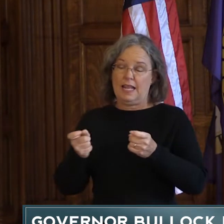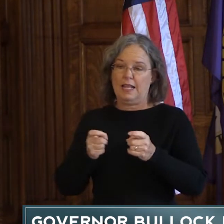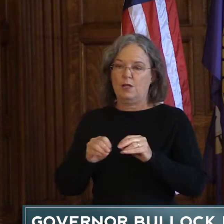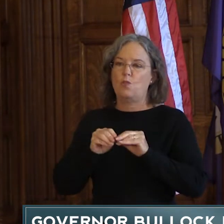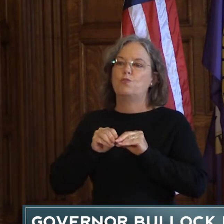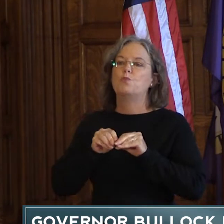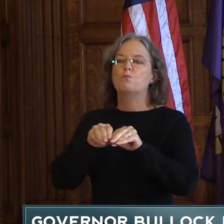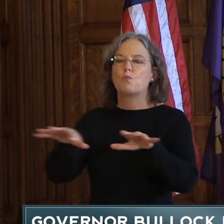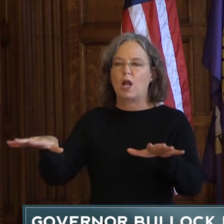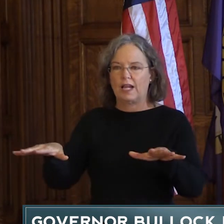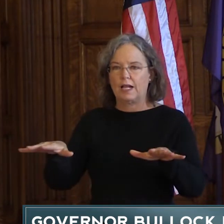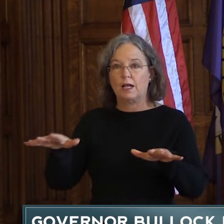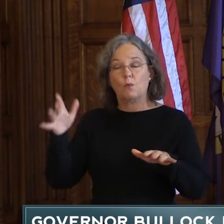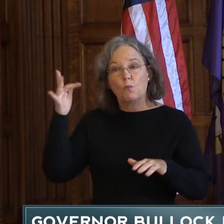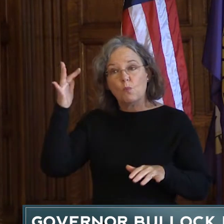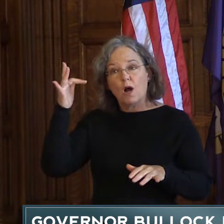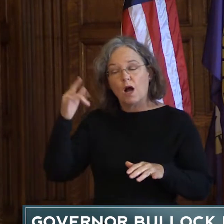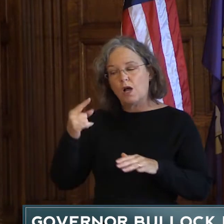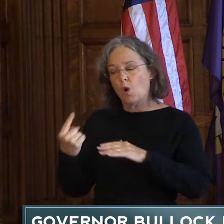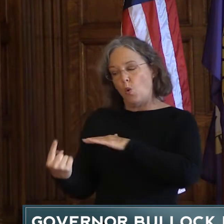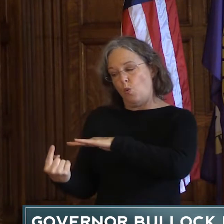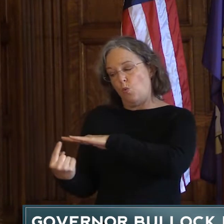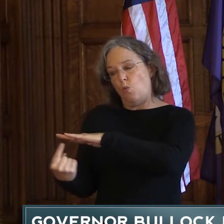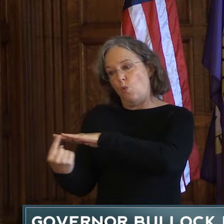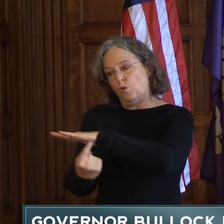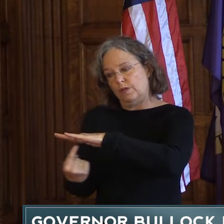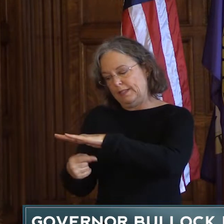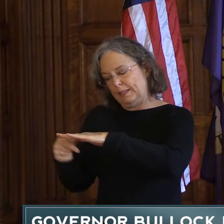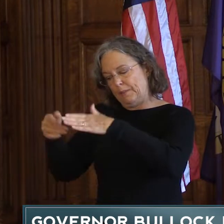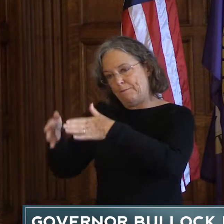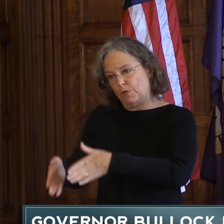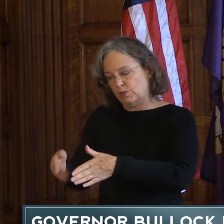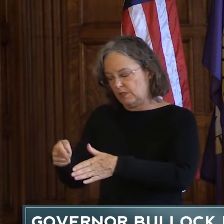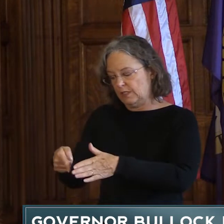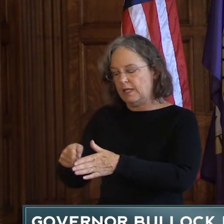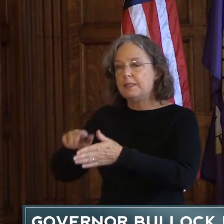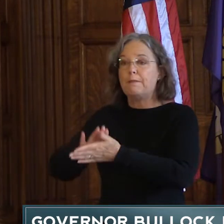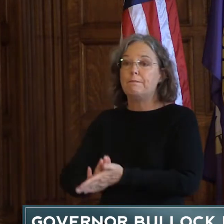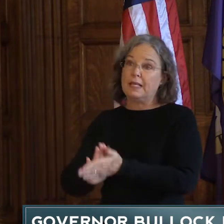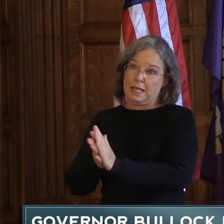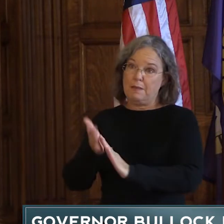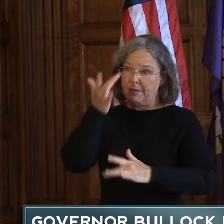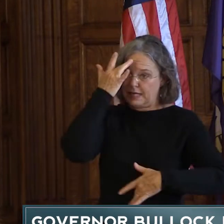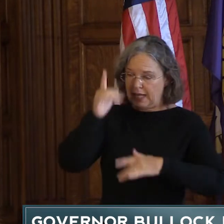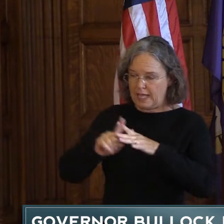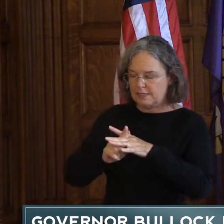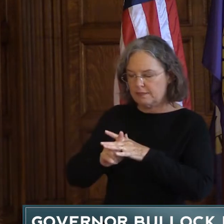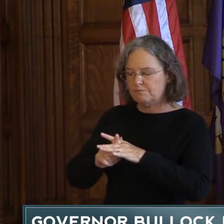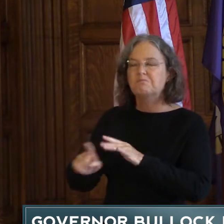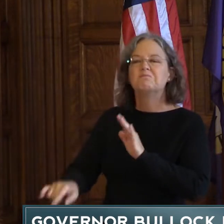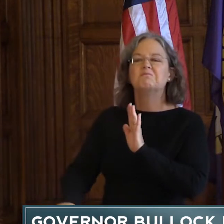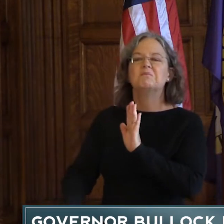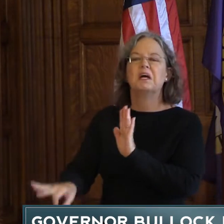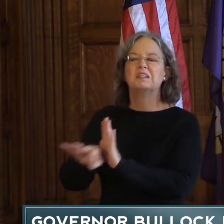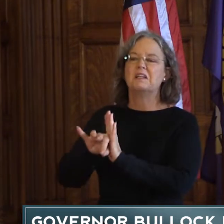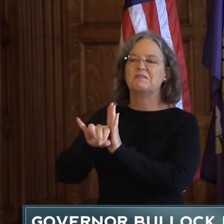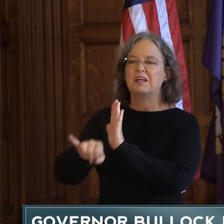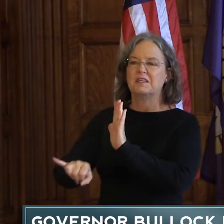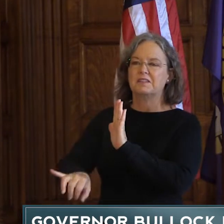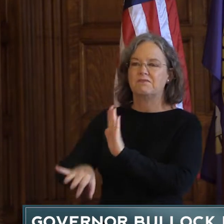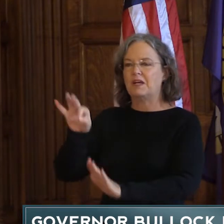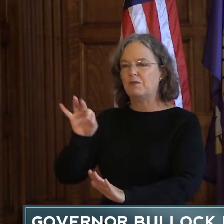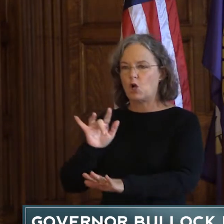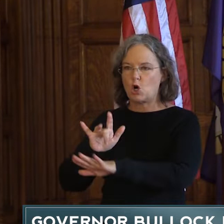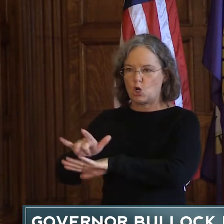outbreak because quarantined individuals that became cases were identified earlier in their